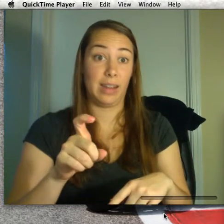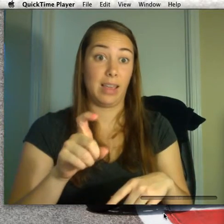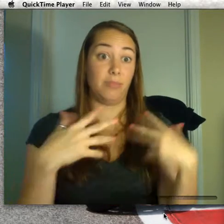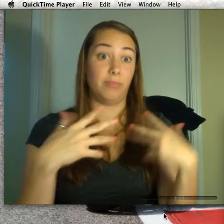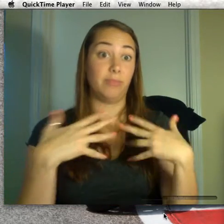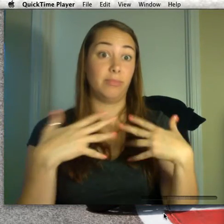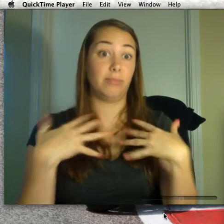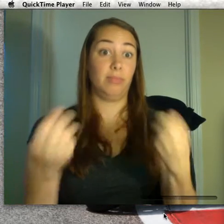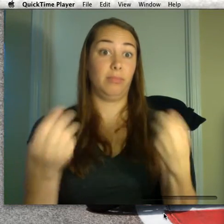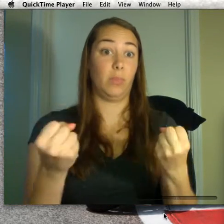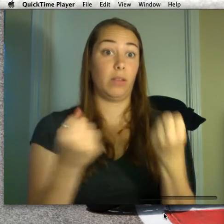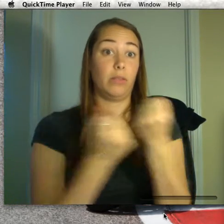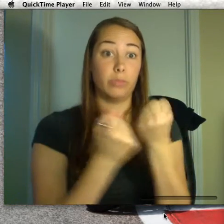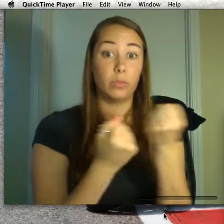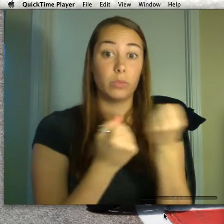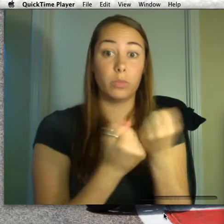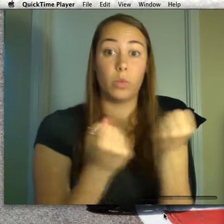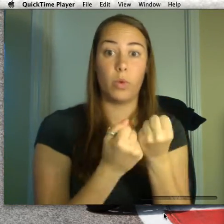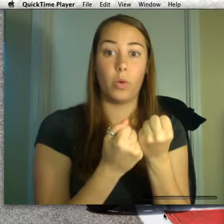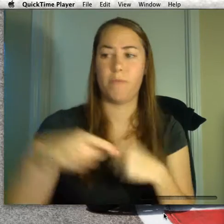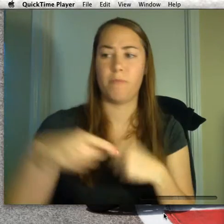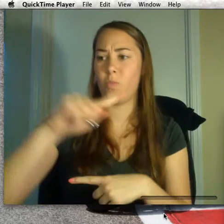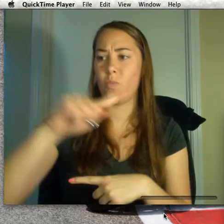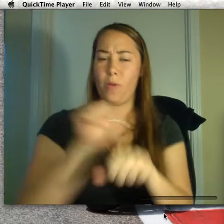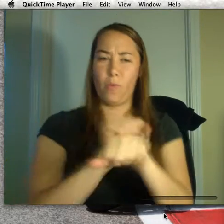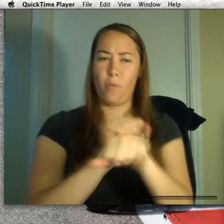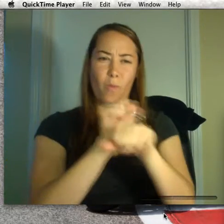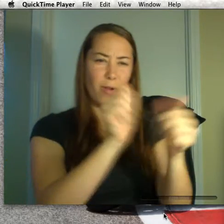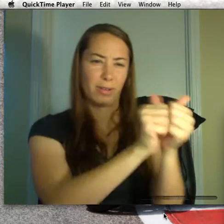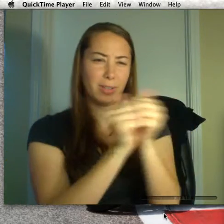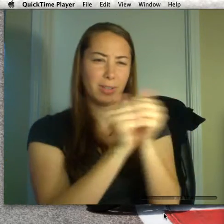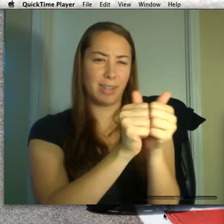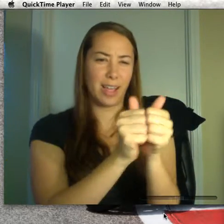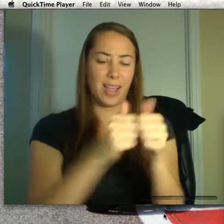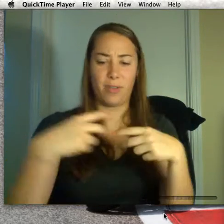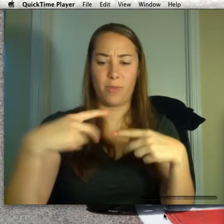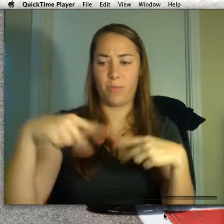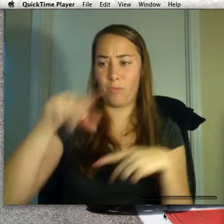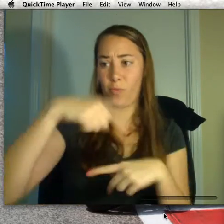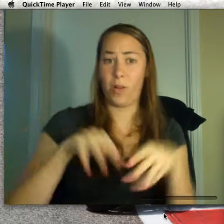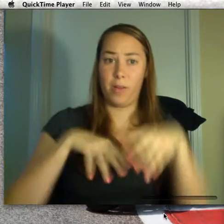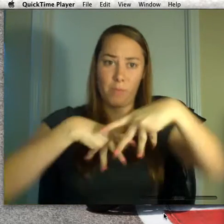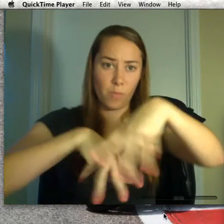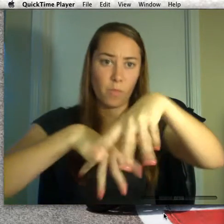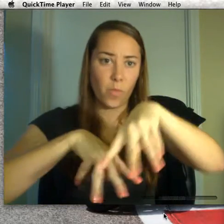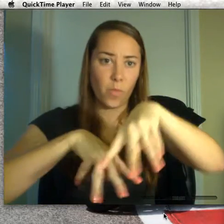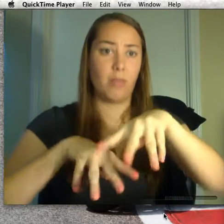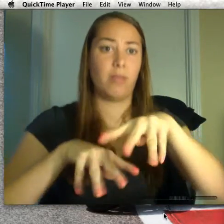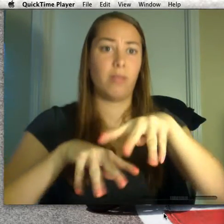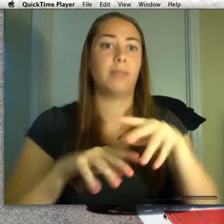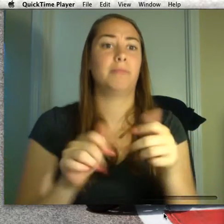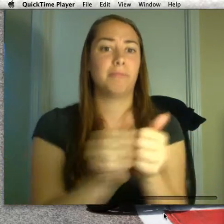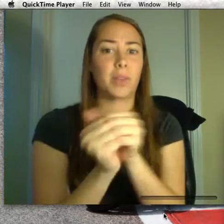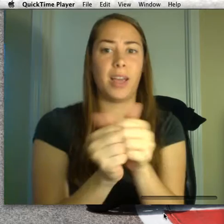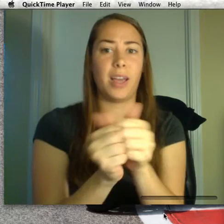We march together, we work together, we pay taxes together, we survive